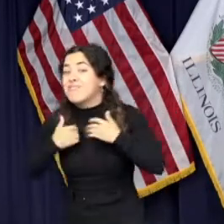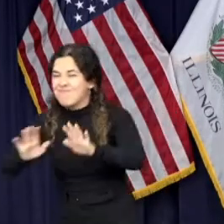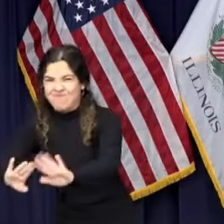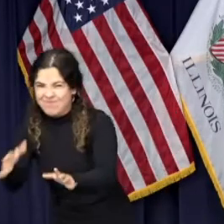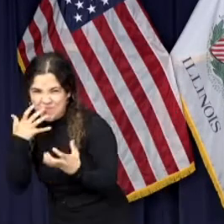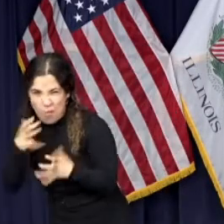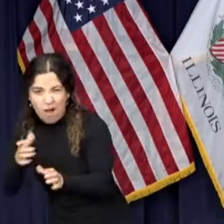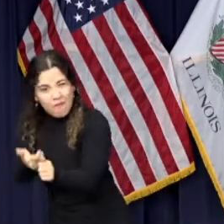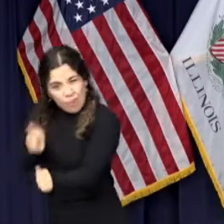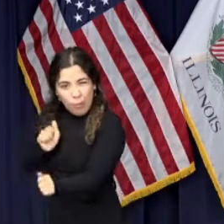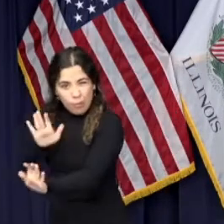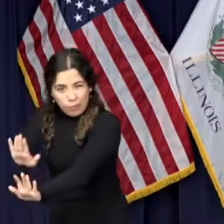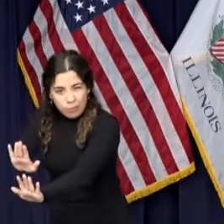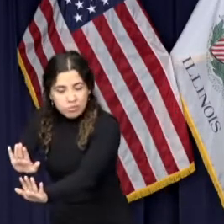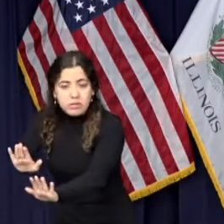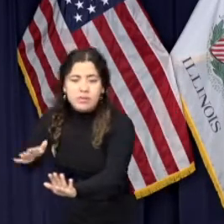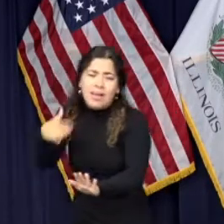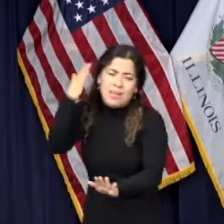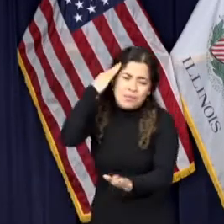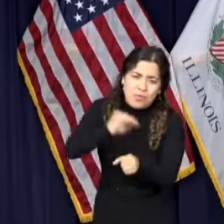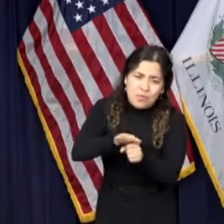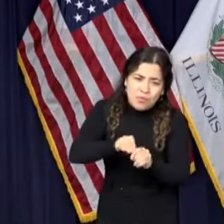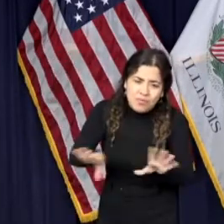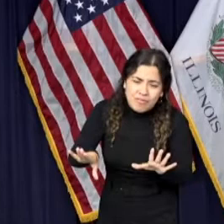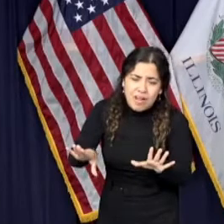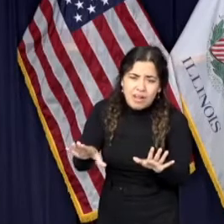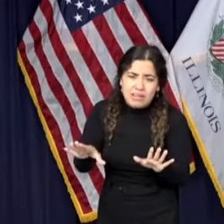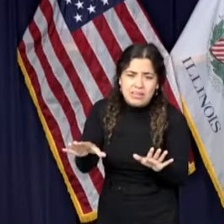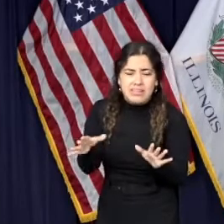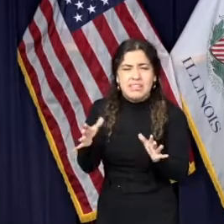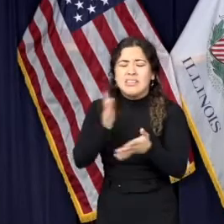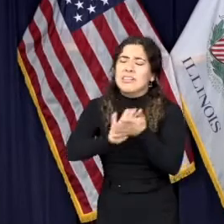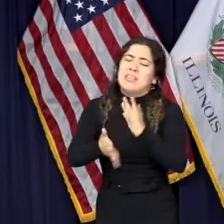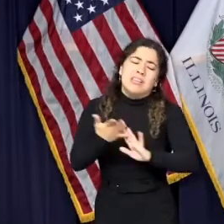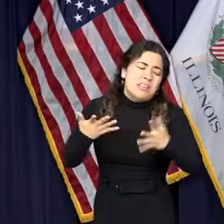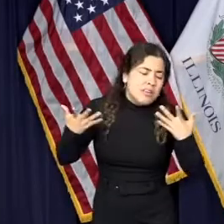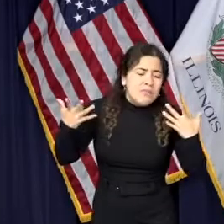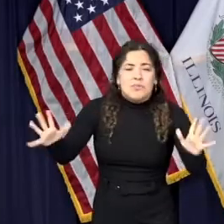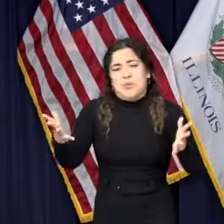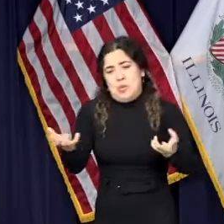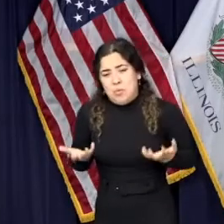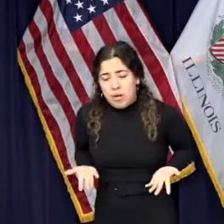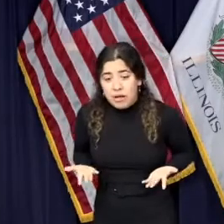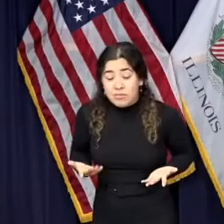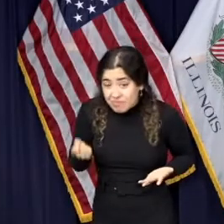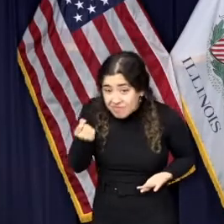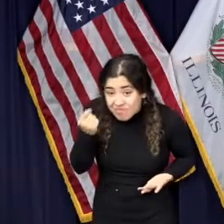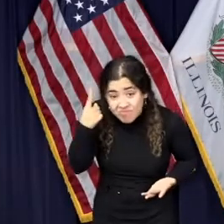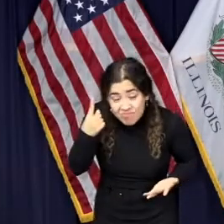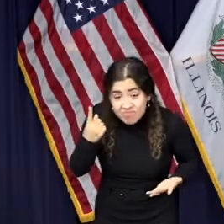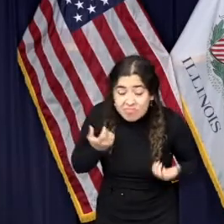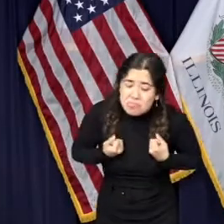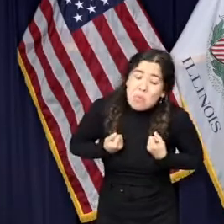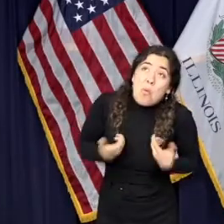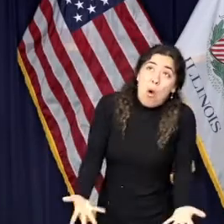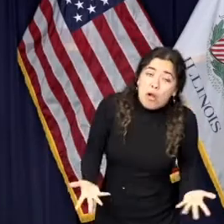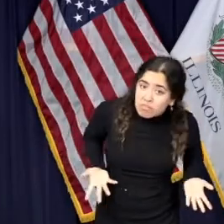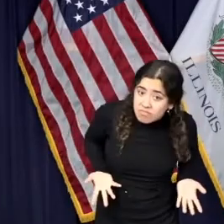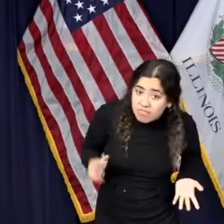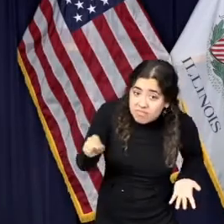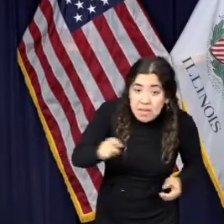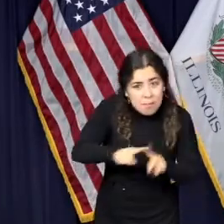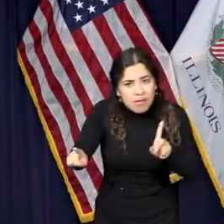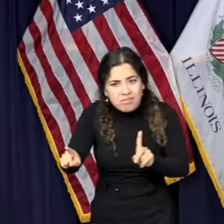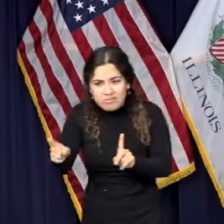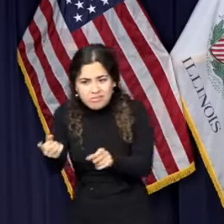virus. Believe me, the coronavirus fatigue is real. I get it. But the virus is not done with us,